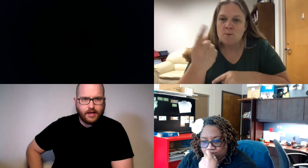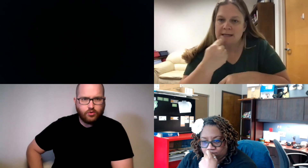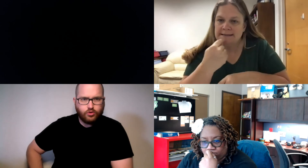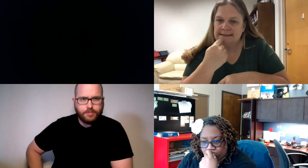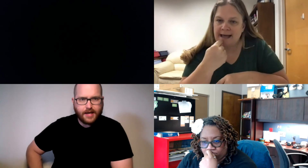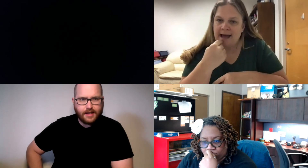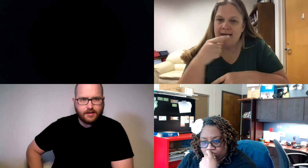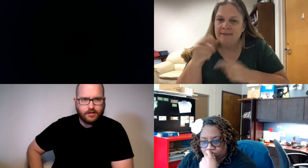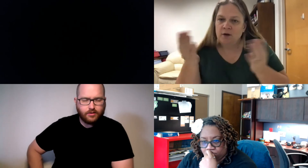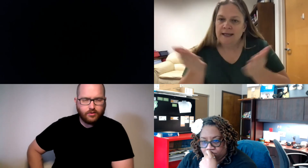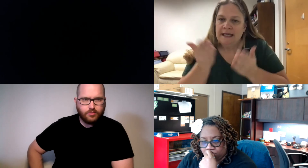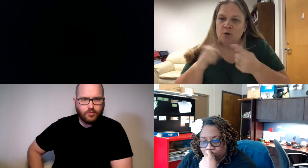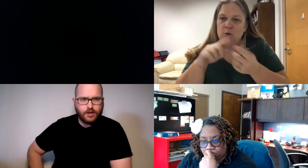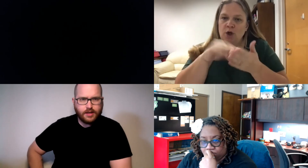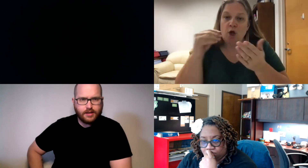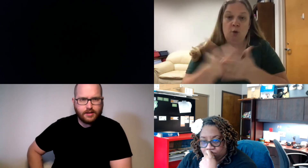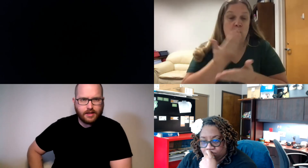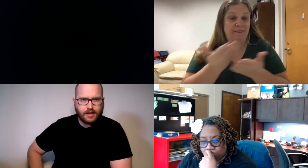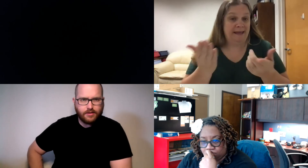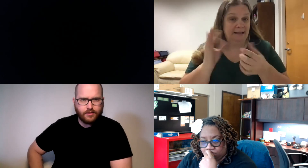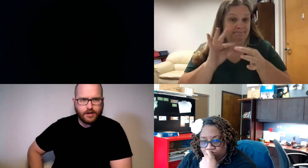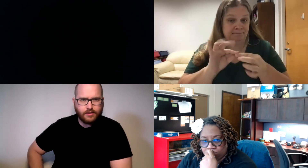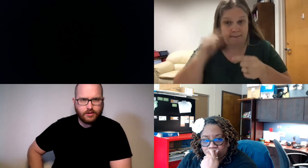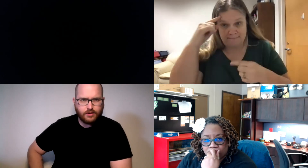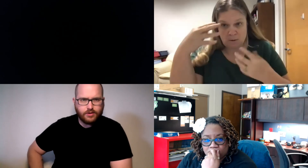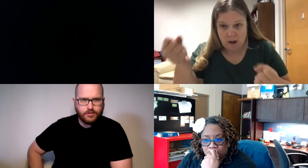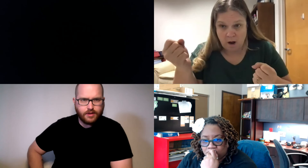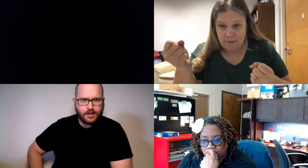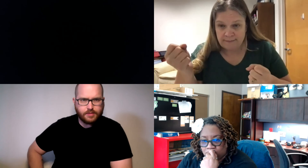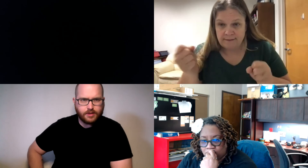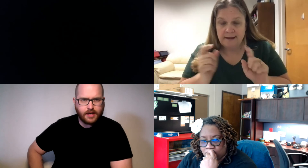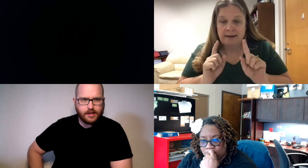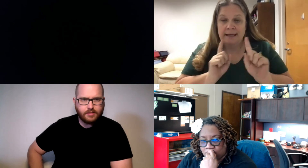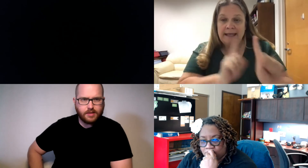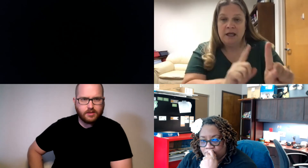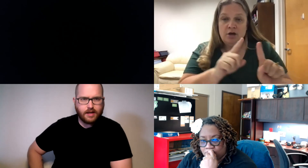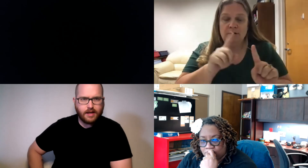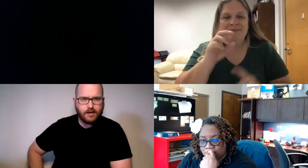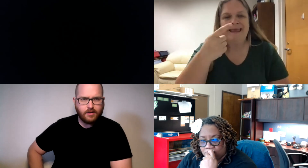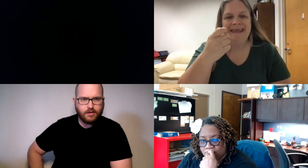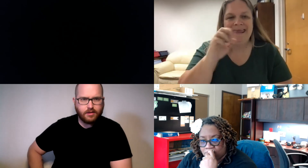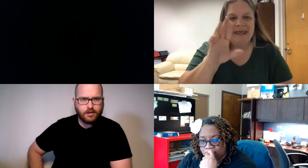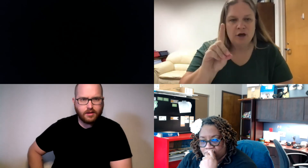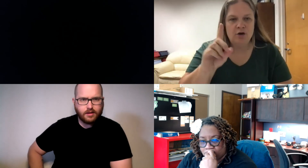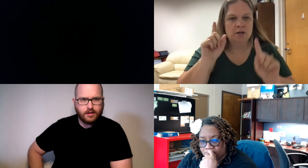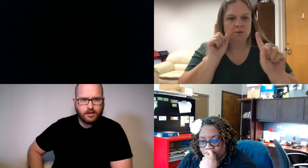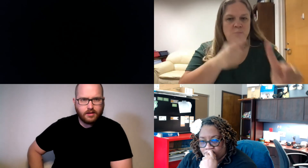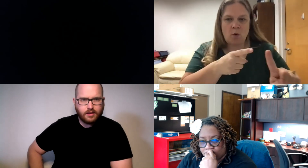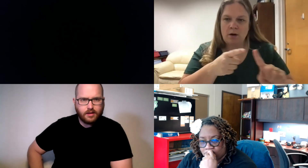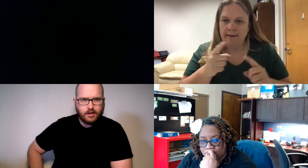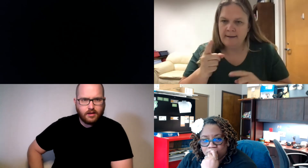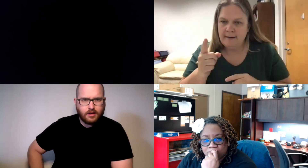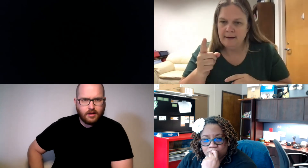1 and group 8. Group 1 said they're here to learn new things pertaining to mental health